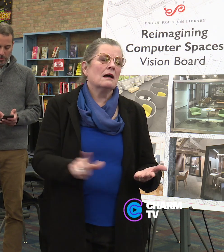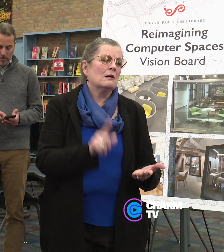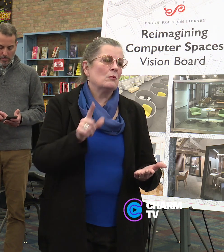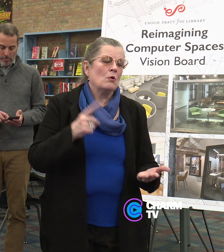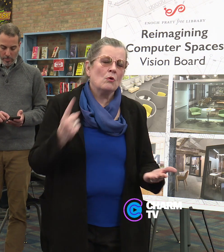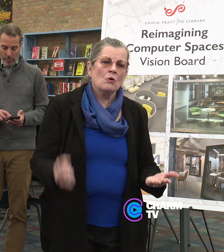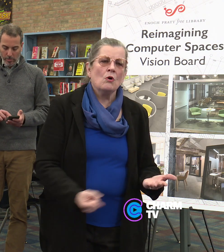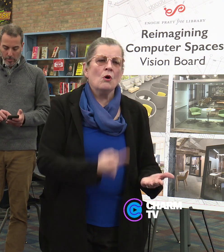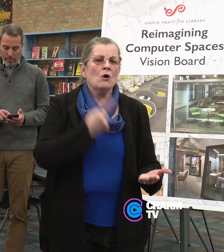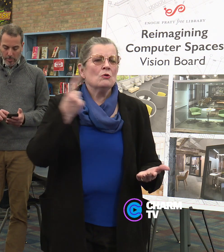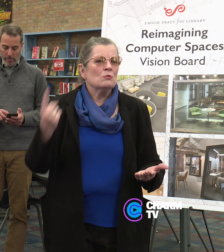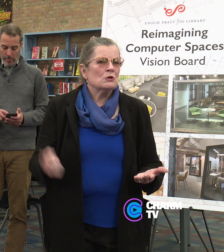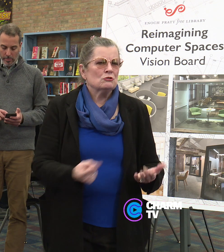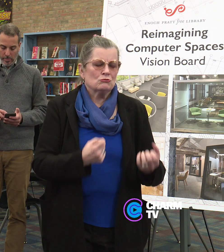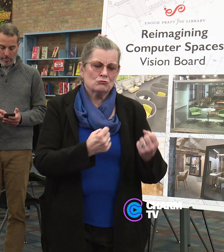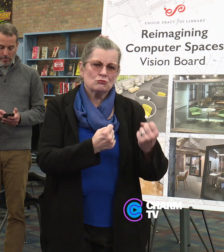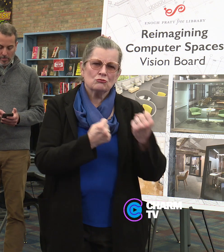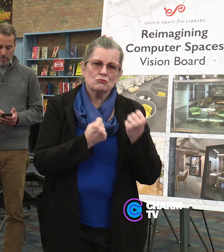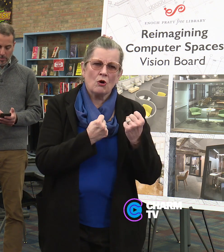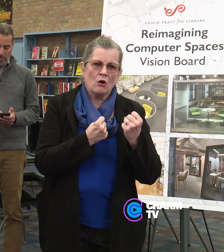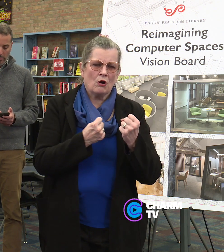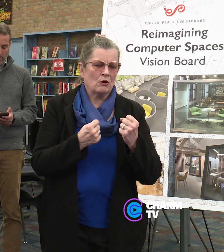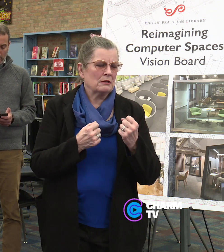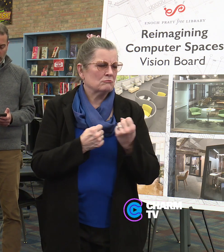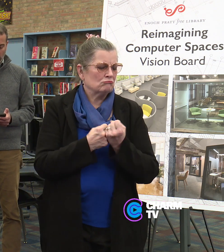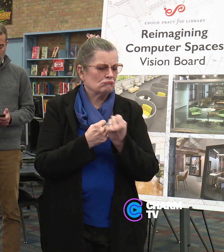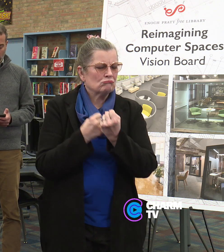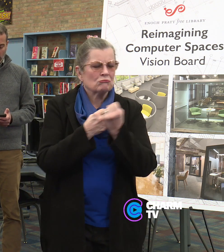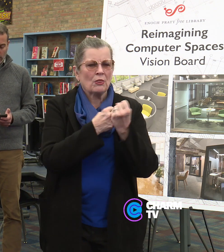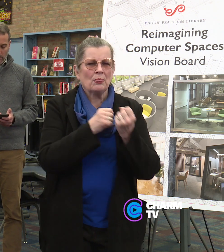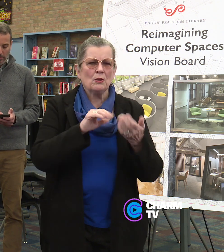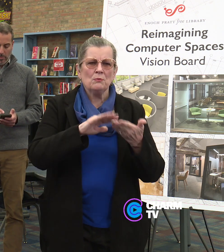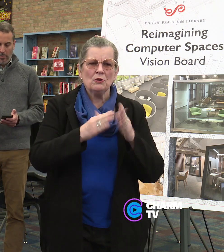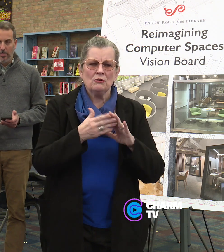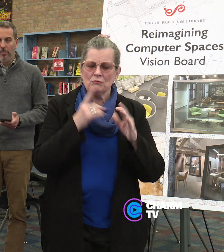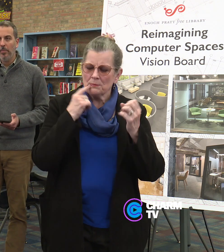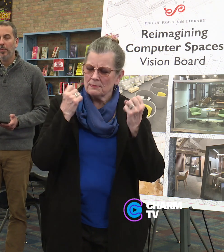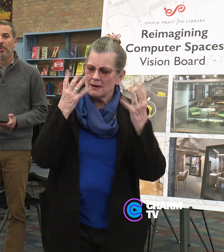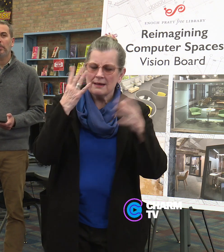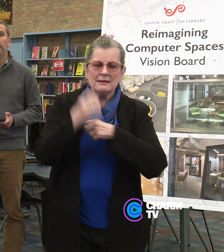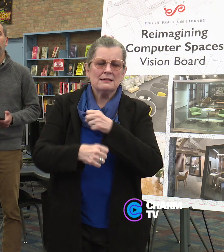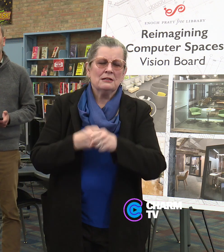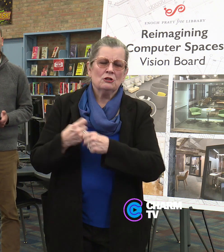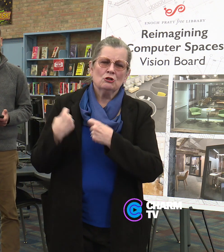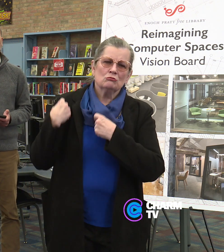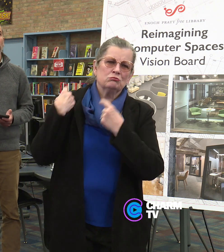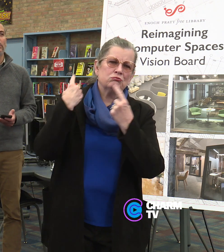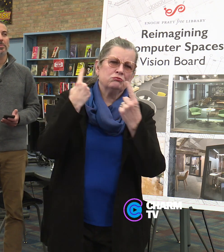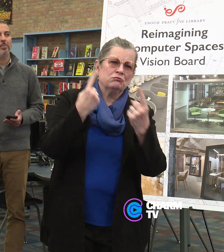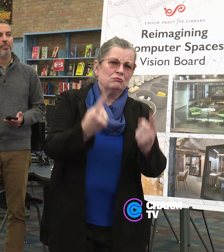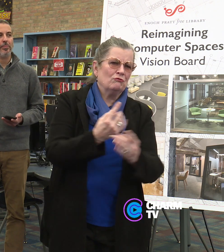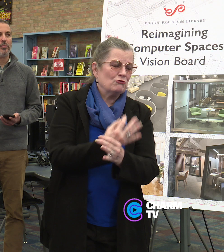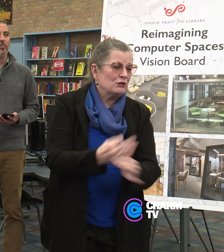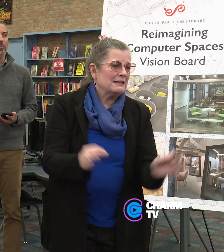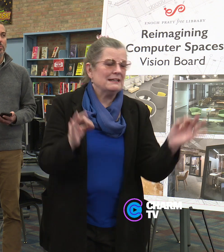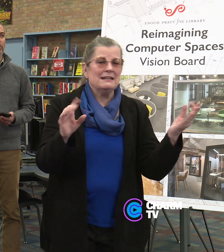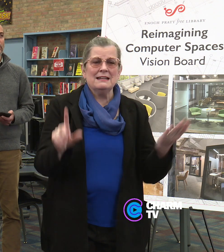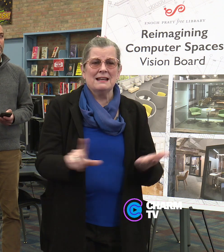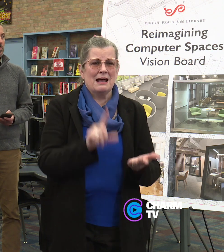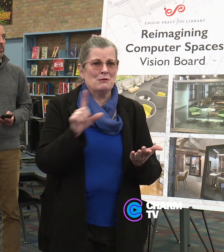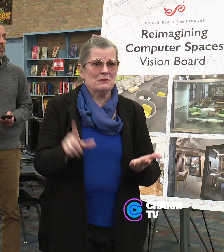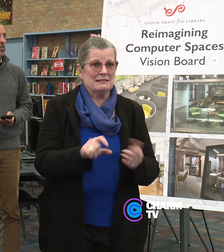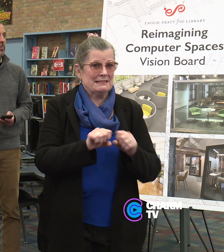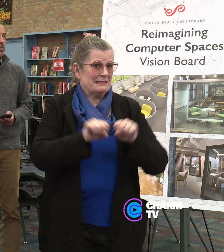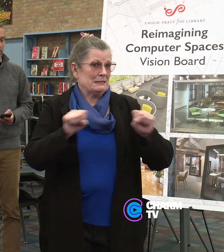a pillar in Baltimore City, and for decades as the city's free library system. And now we have the